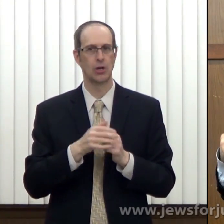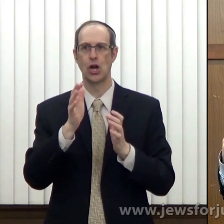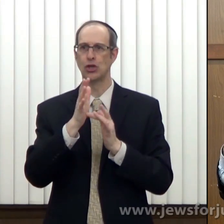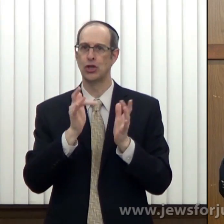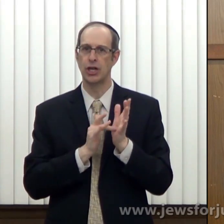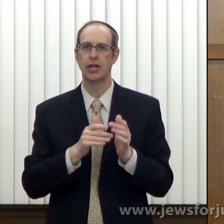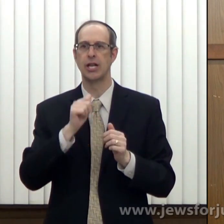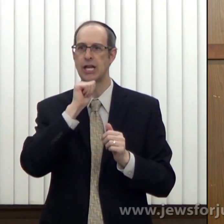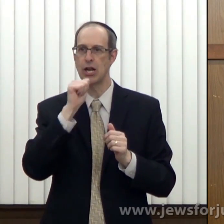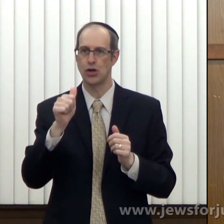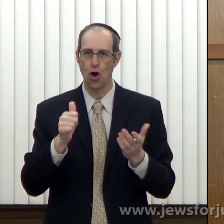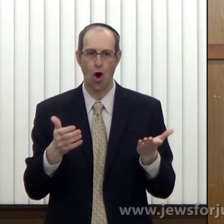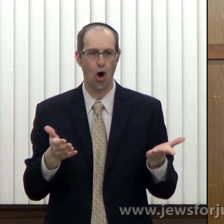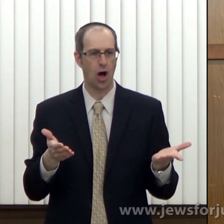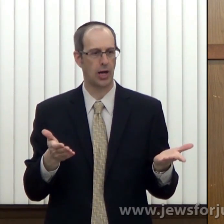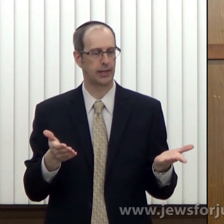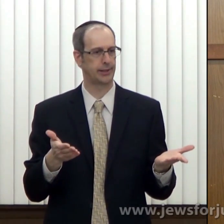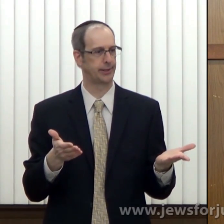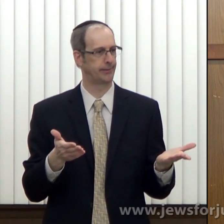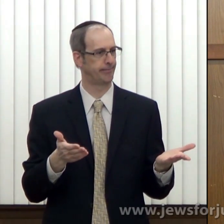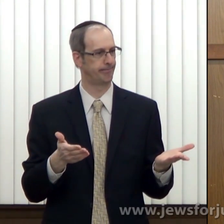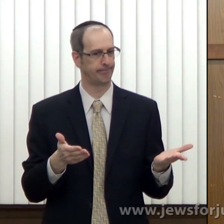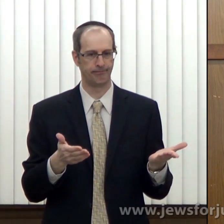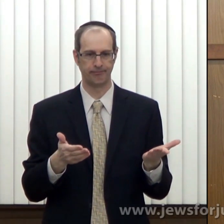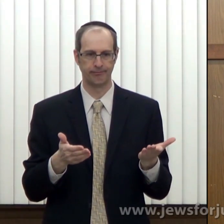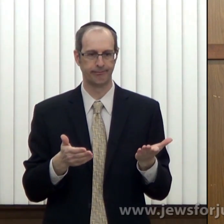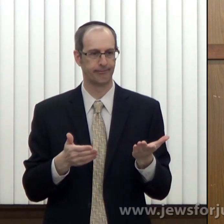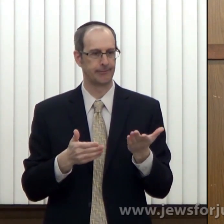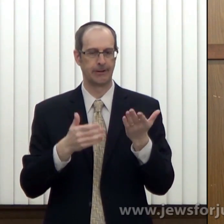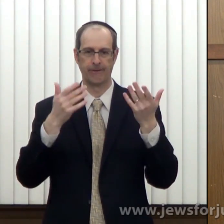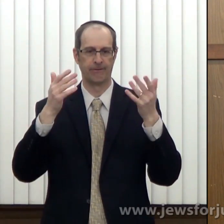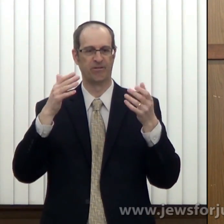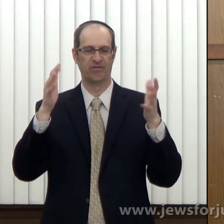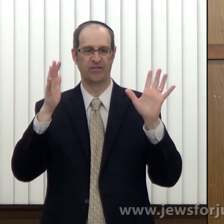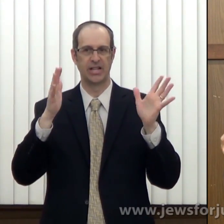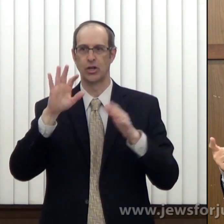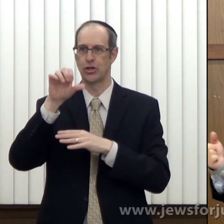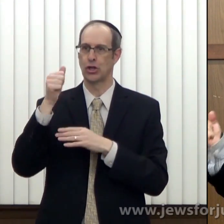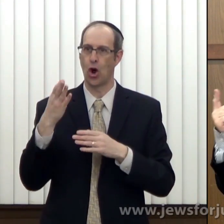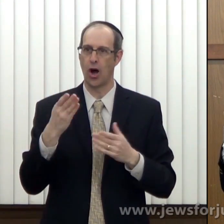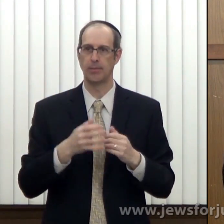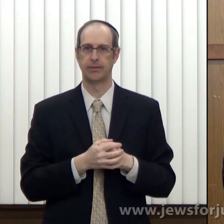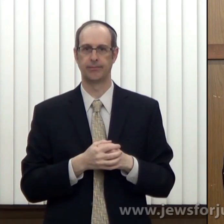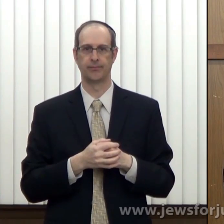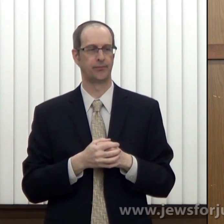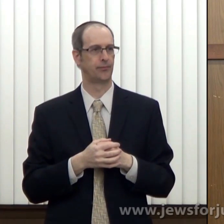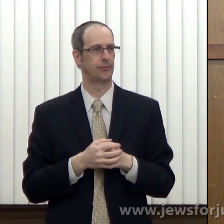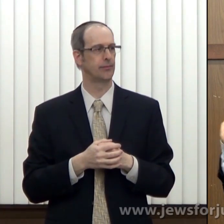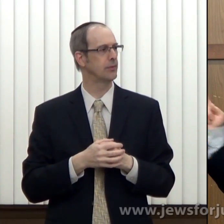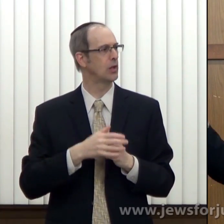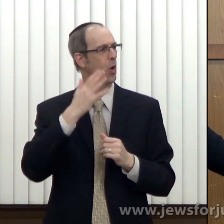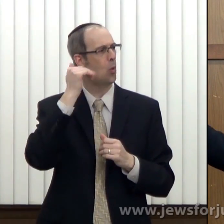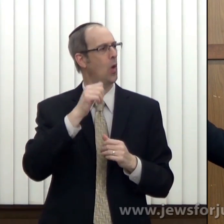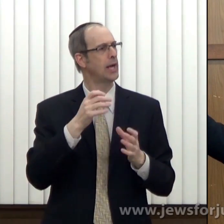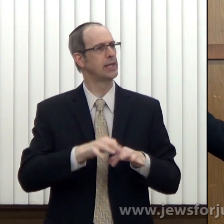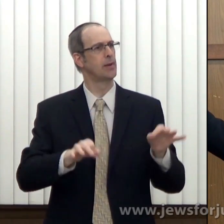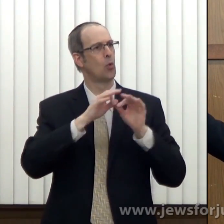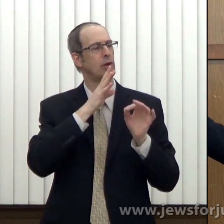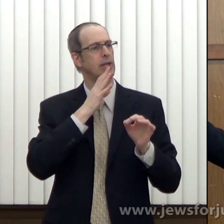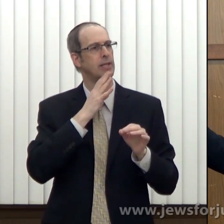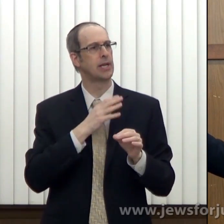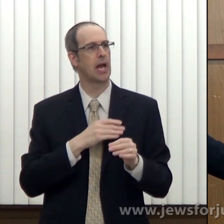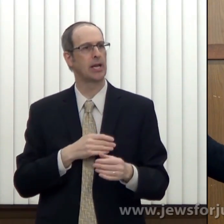did not fulfill the job description. Why is it so important to say that